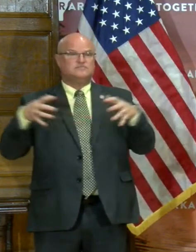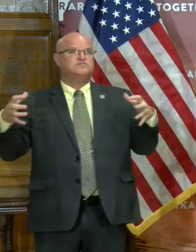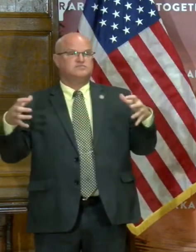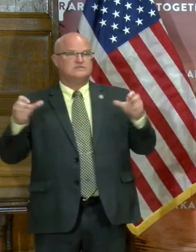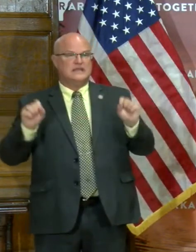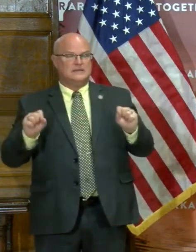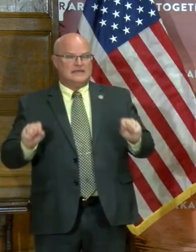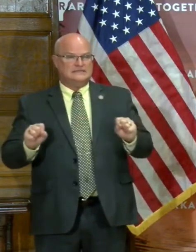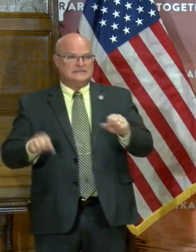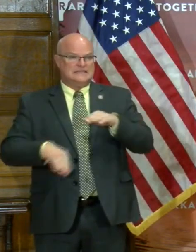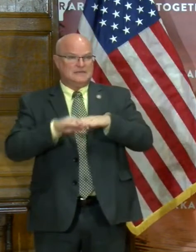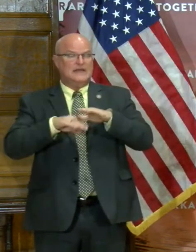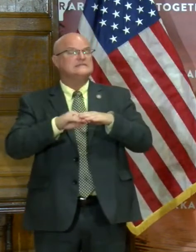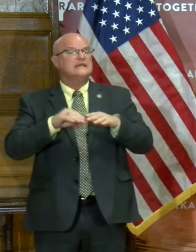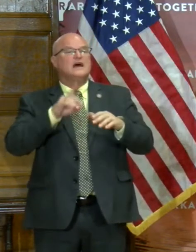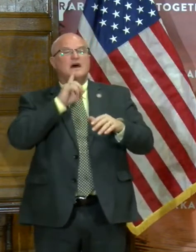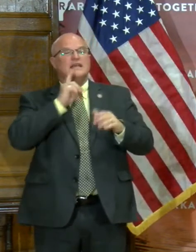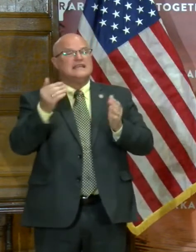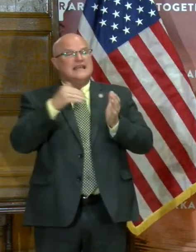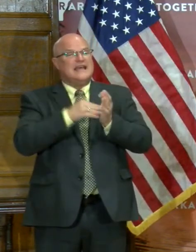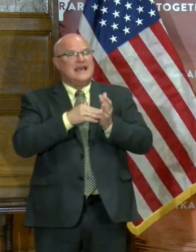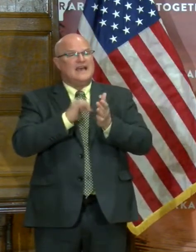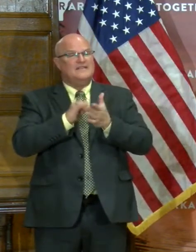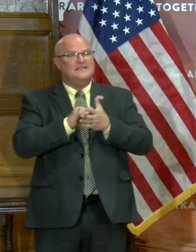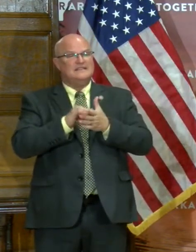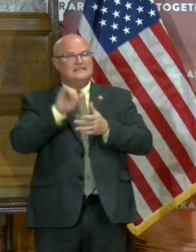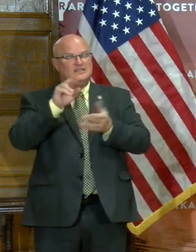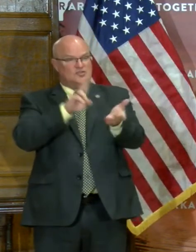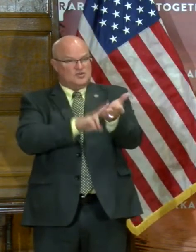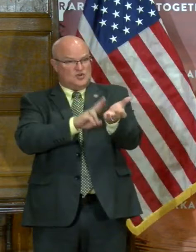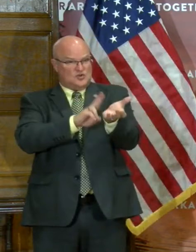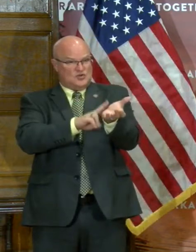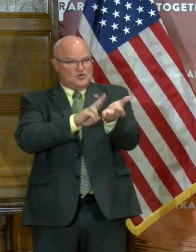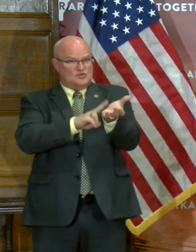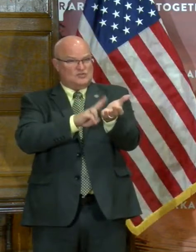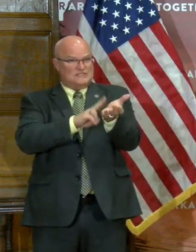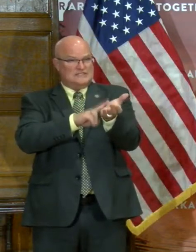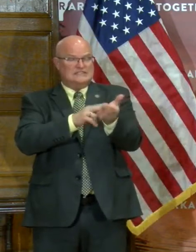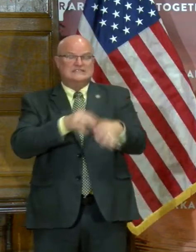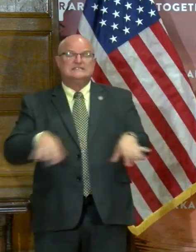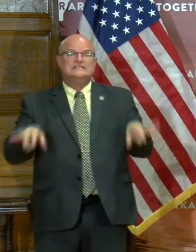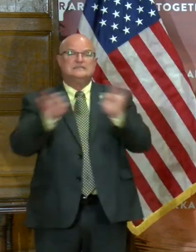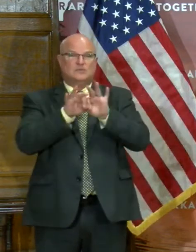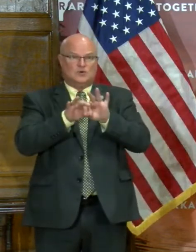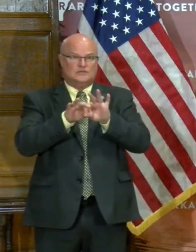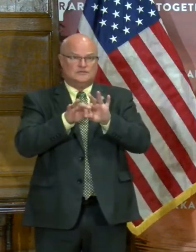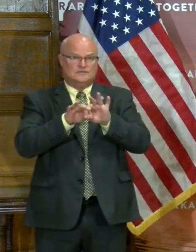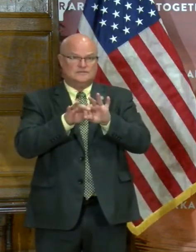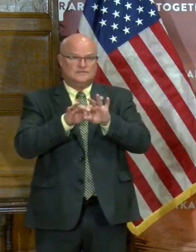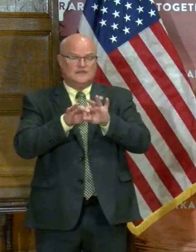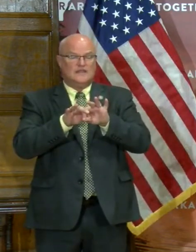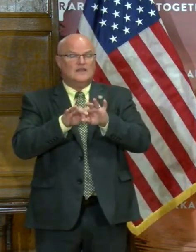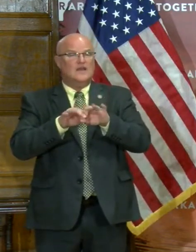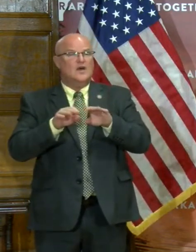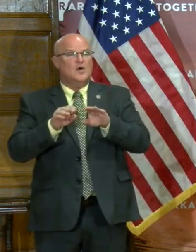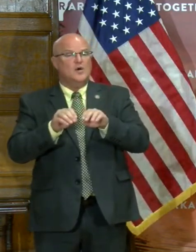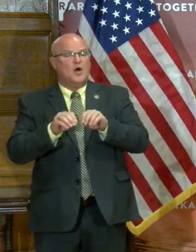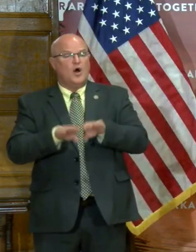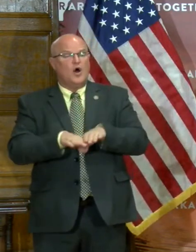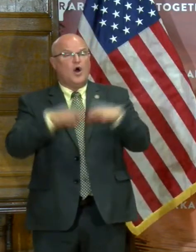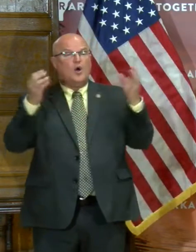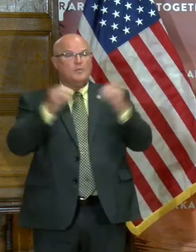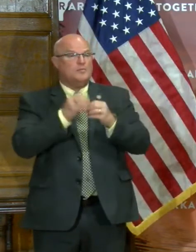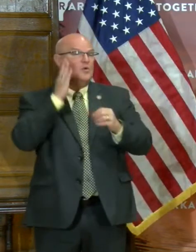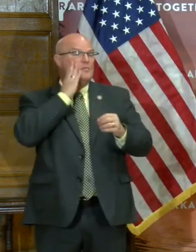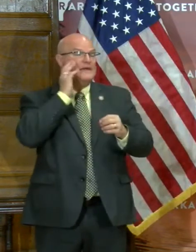capacity. Again, having the critical nursing care is also important, though. You can open more beds, but you got to have the staff